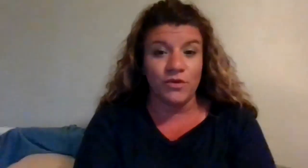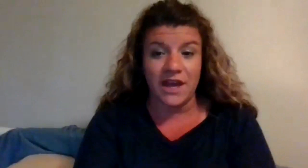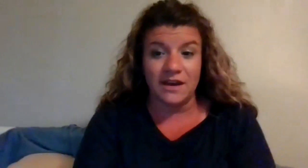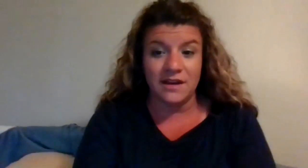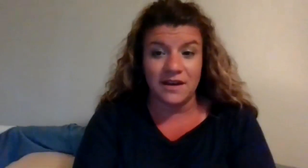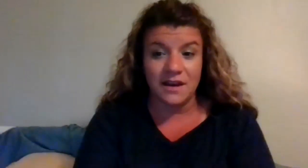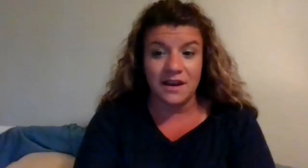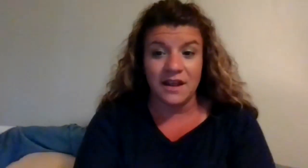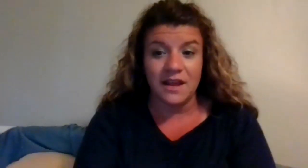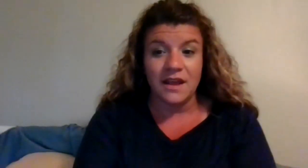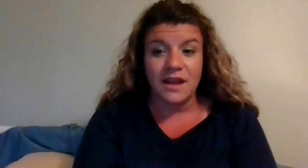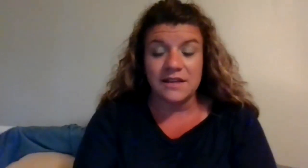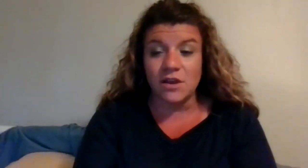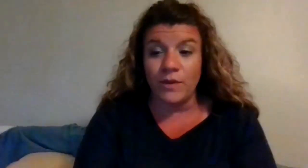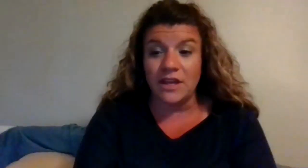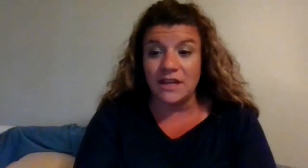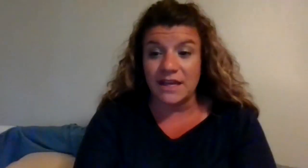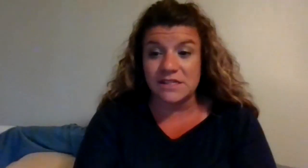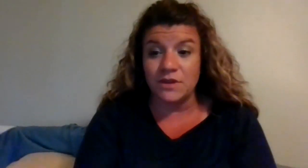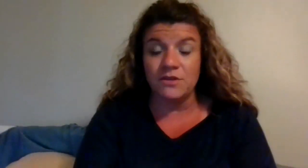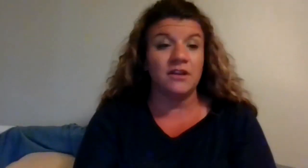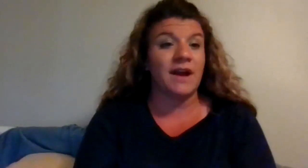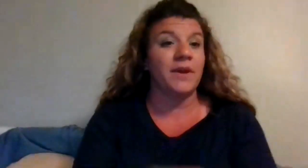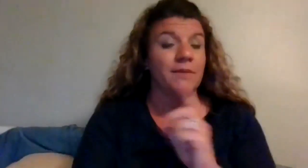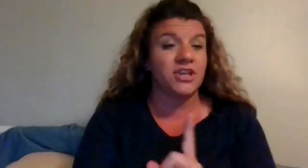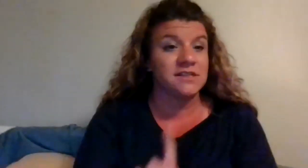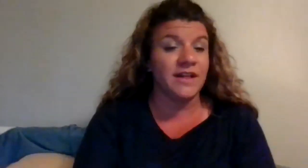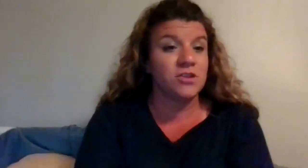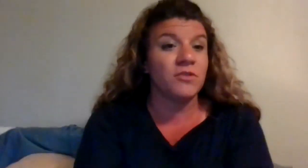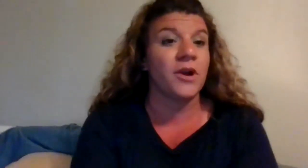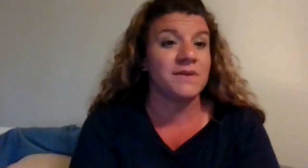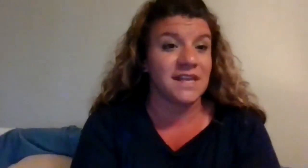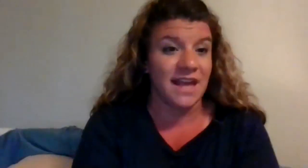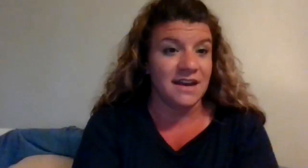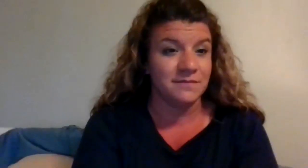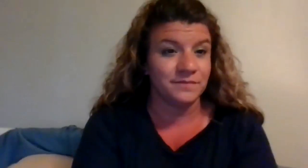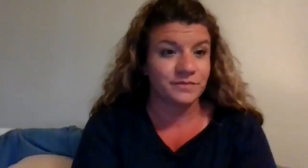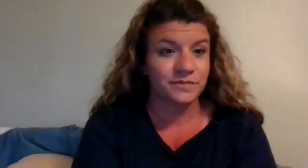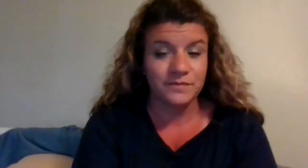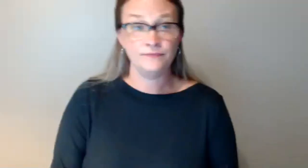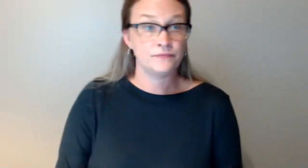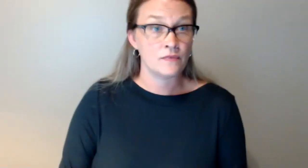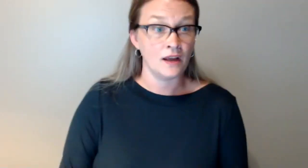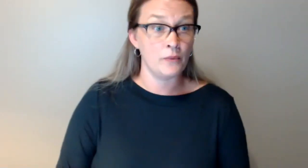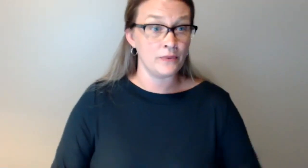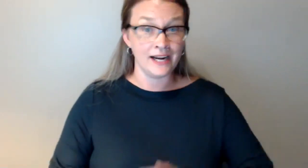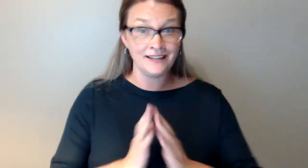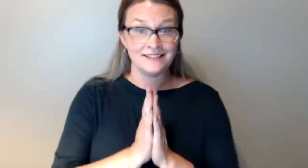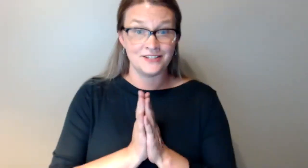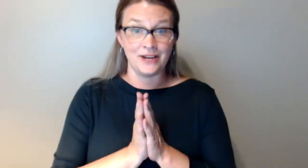get. Yep. And so we do need to wrap it up, Jen. So let's do the promise again. Okay. Are we ready? Do you